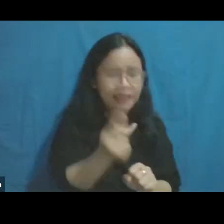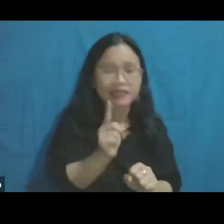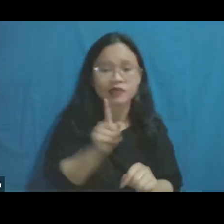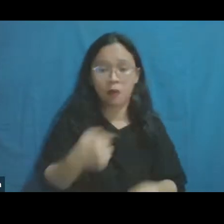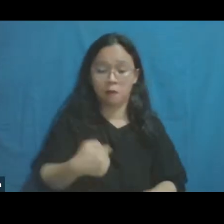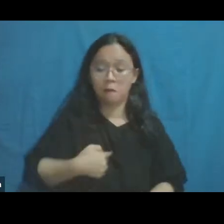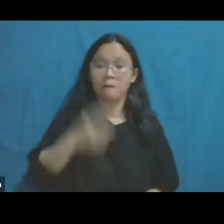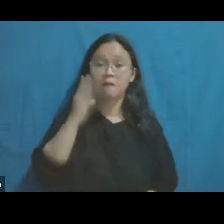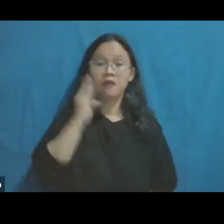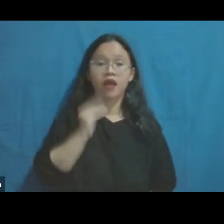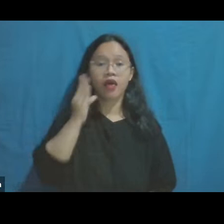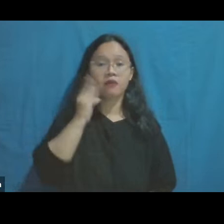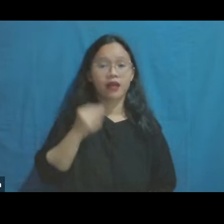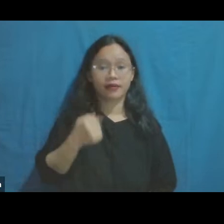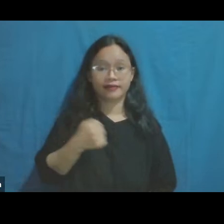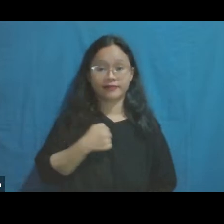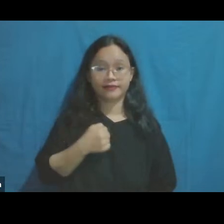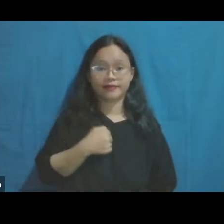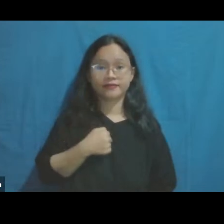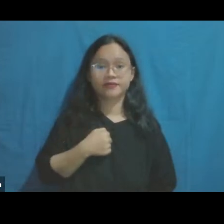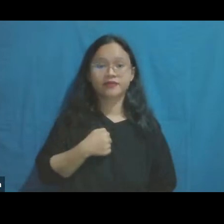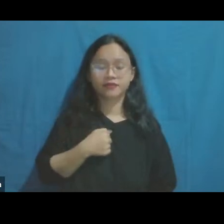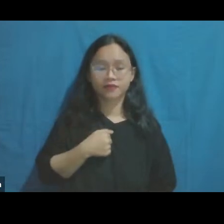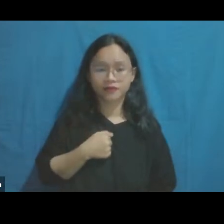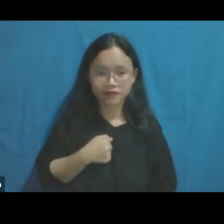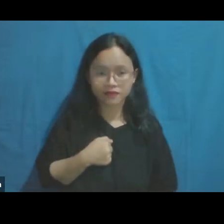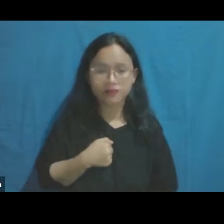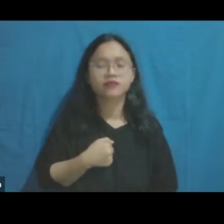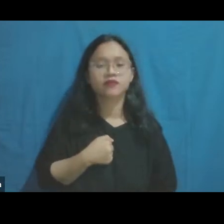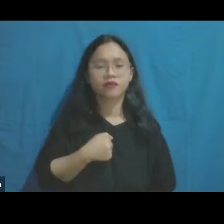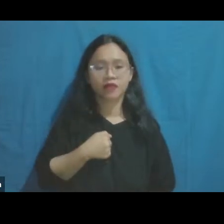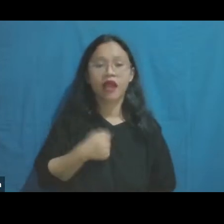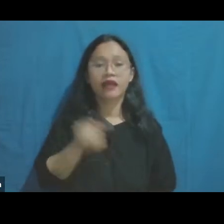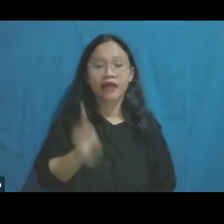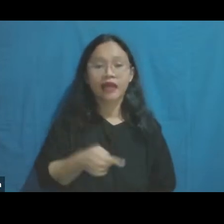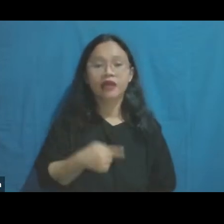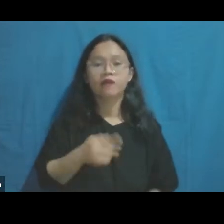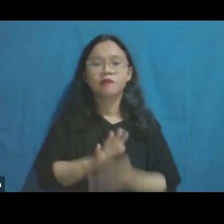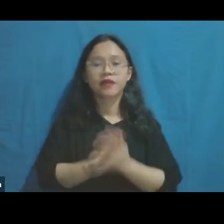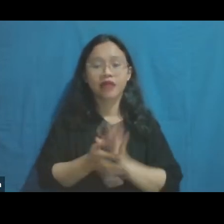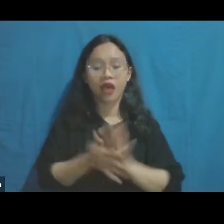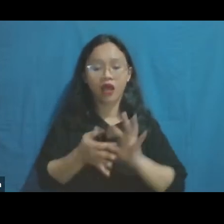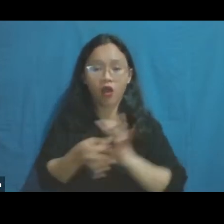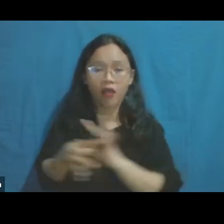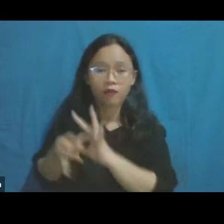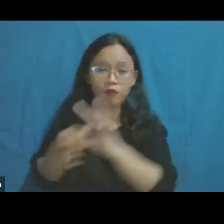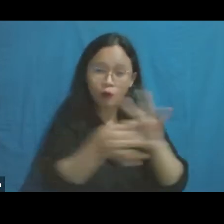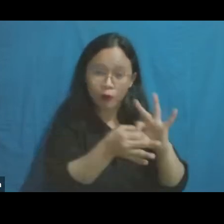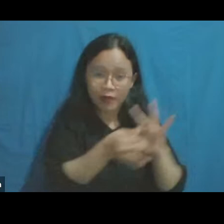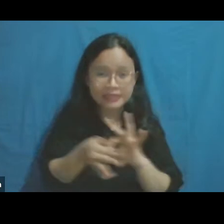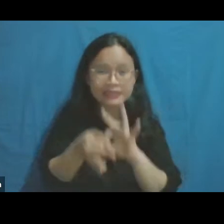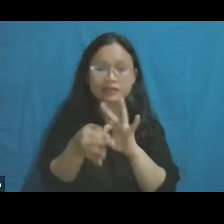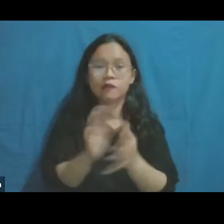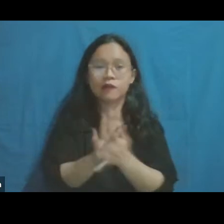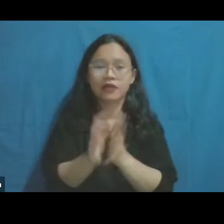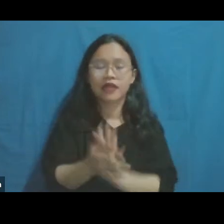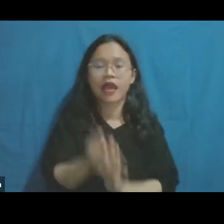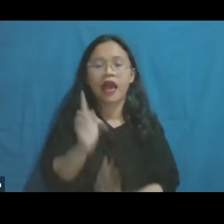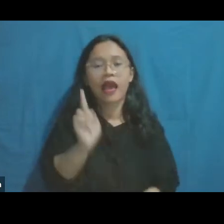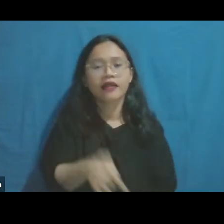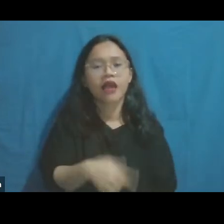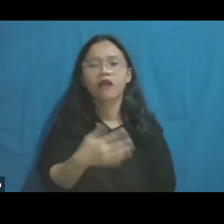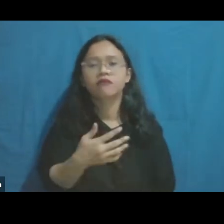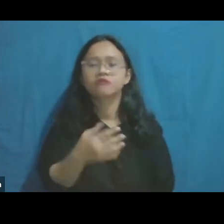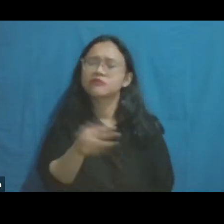once I had a collaboration with Tirto.id 3 years ago about the